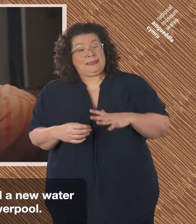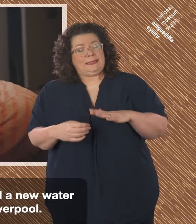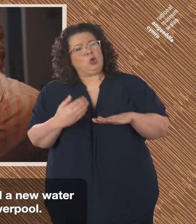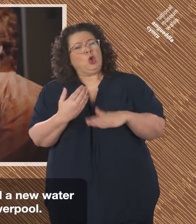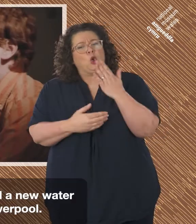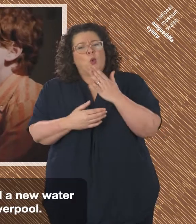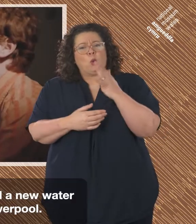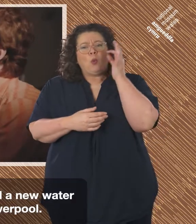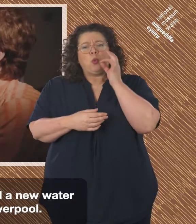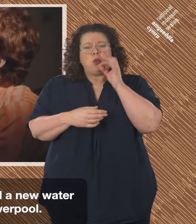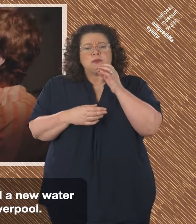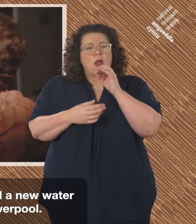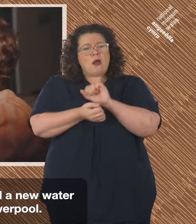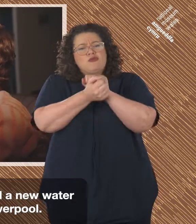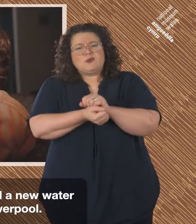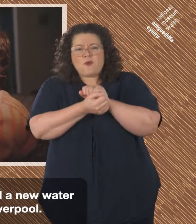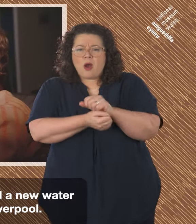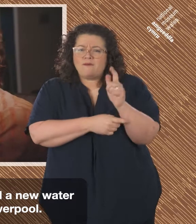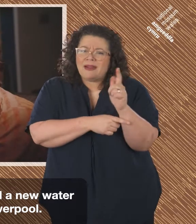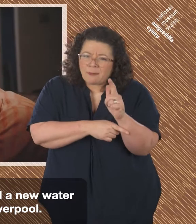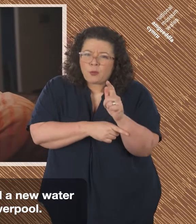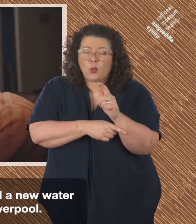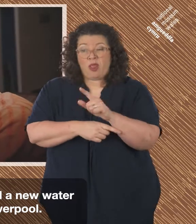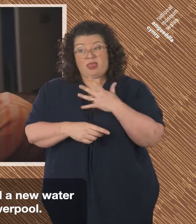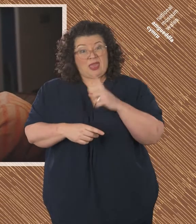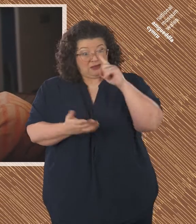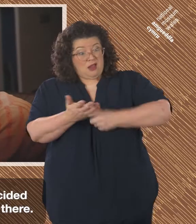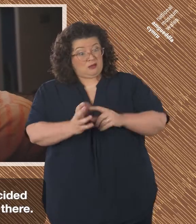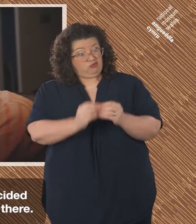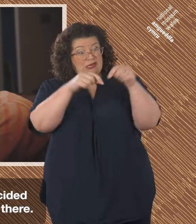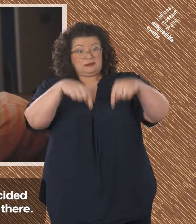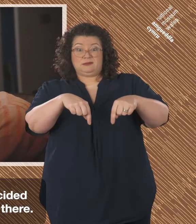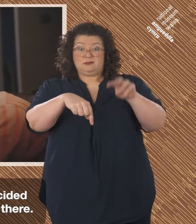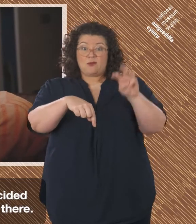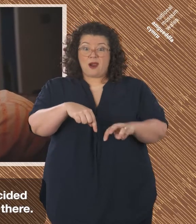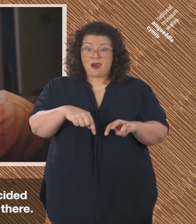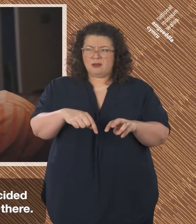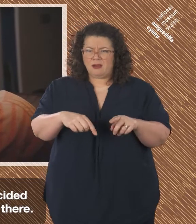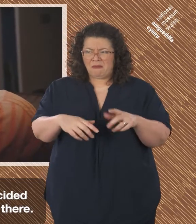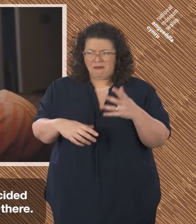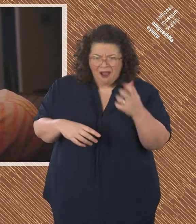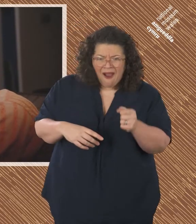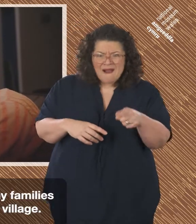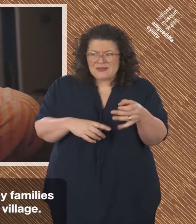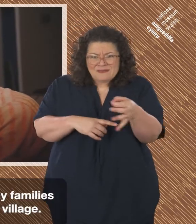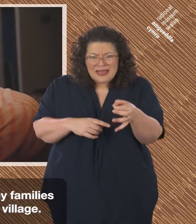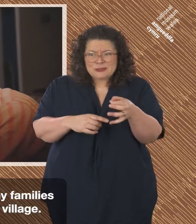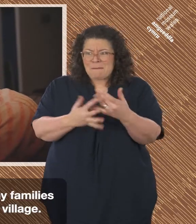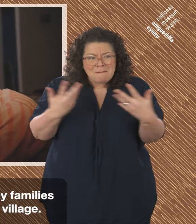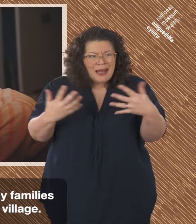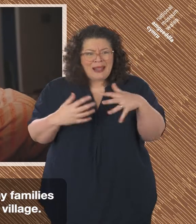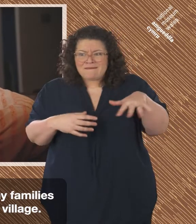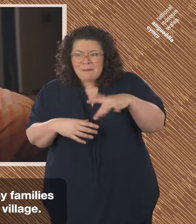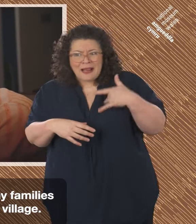You see, they needed any water reservoir for Liverpool, and they decided to create one there, even though